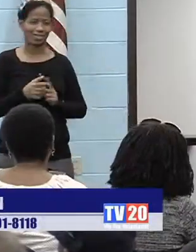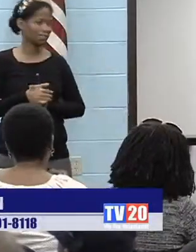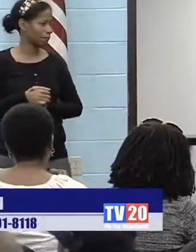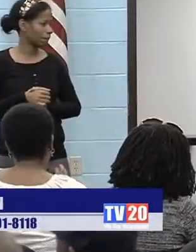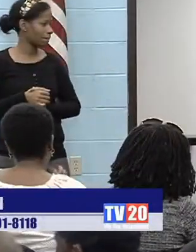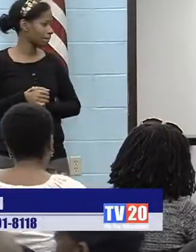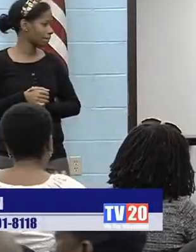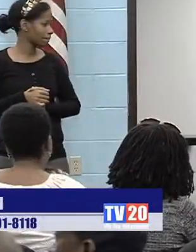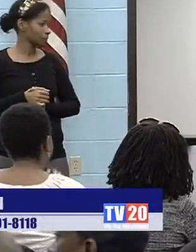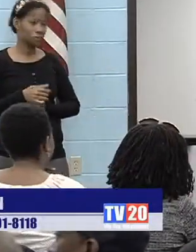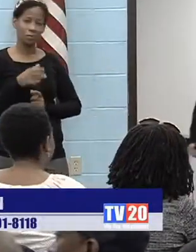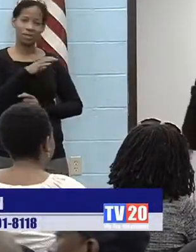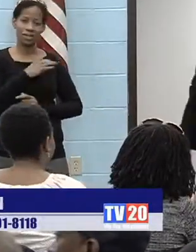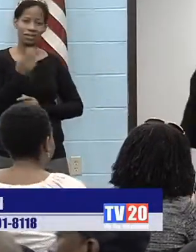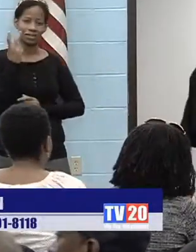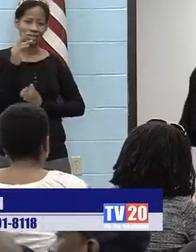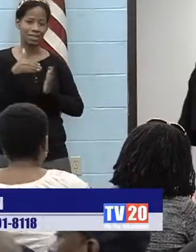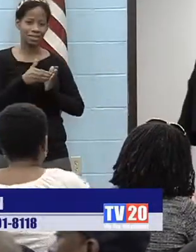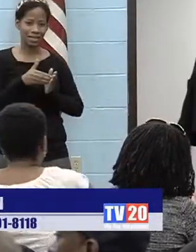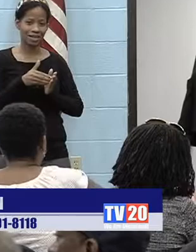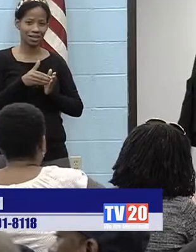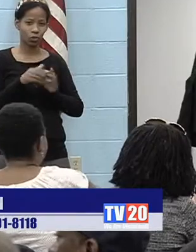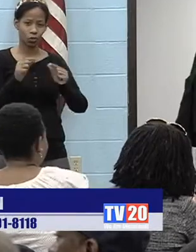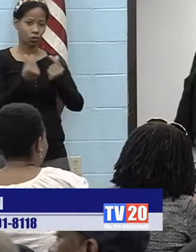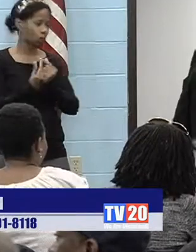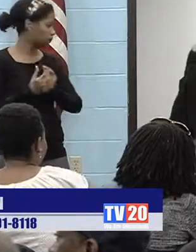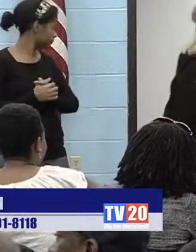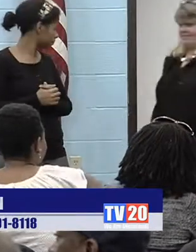the Cleveland Sight Center Steppers,